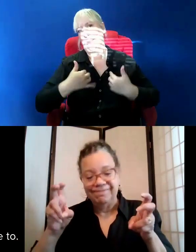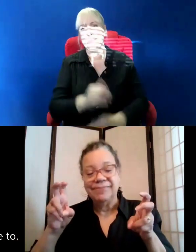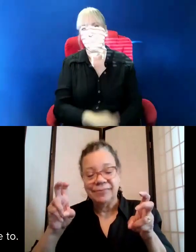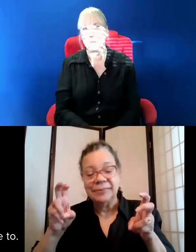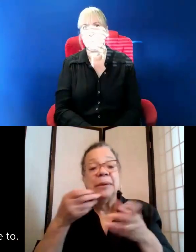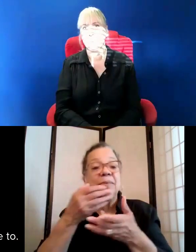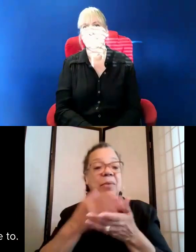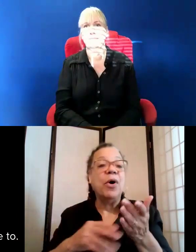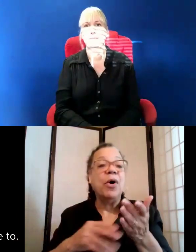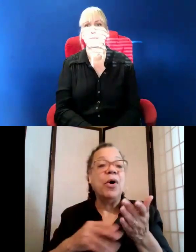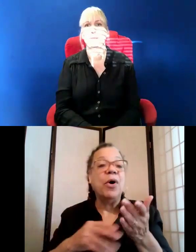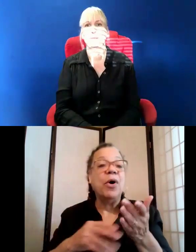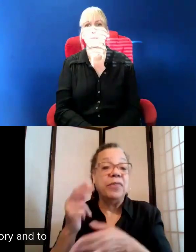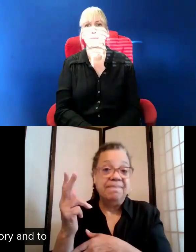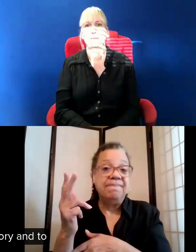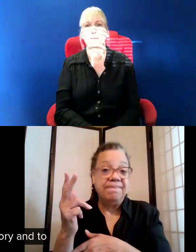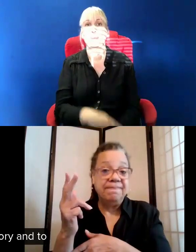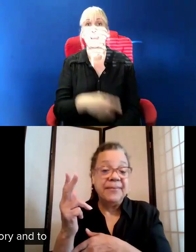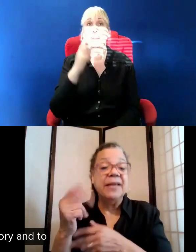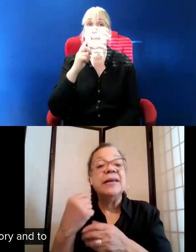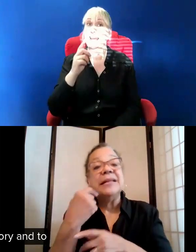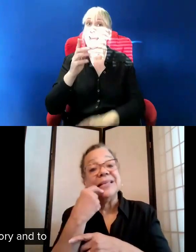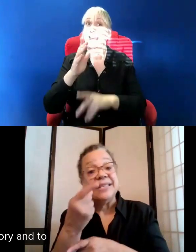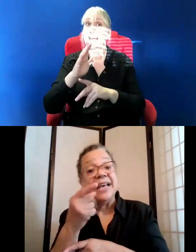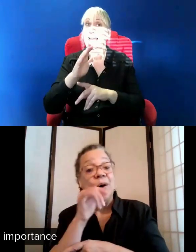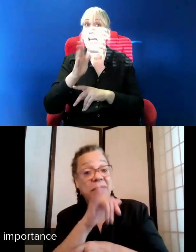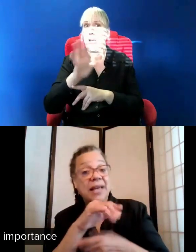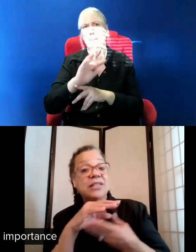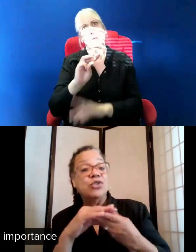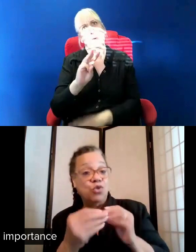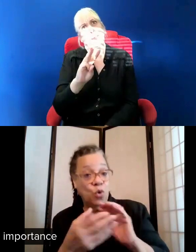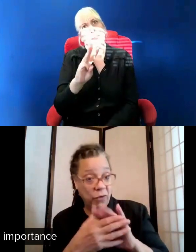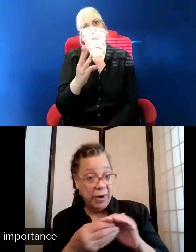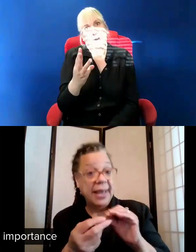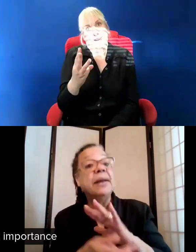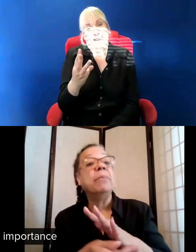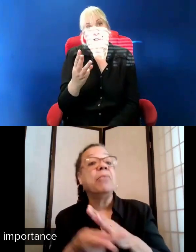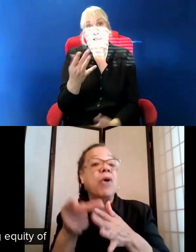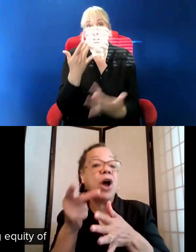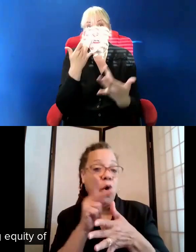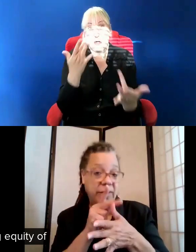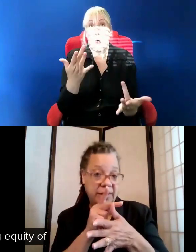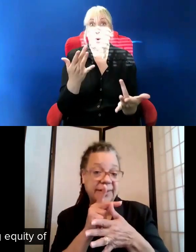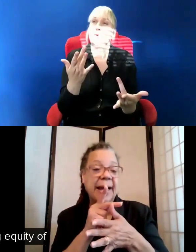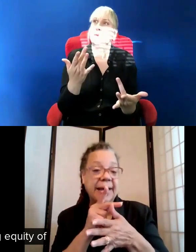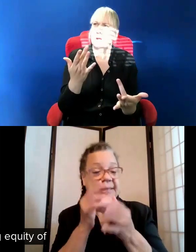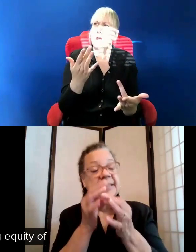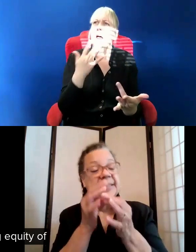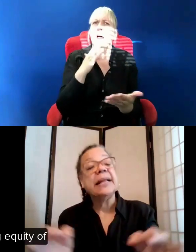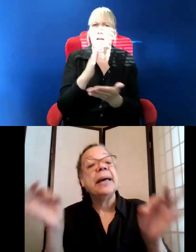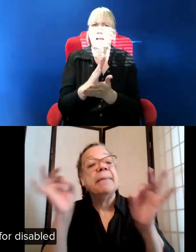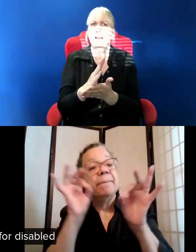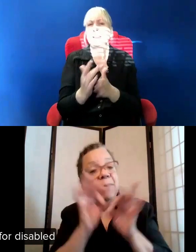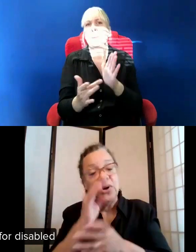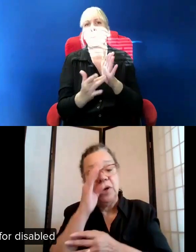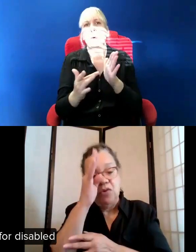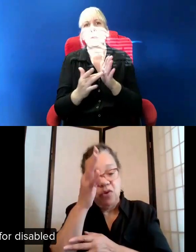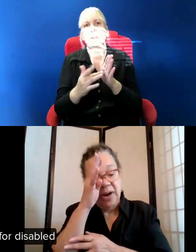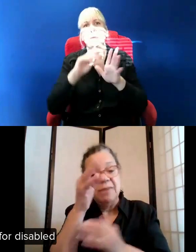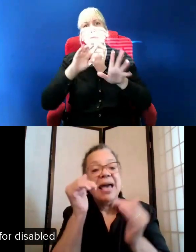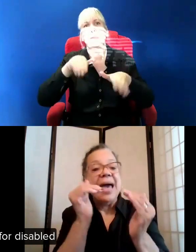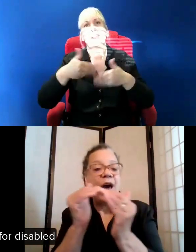you know, to tell that story and to prioritize the importance of creating equity of